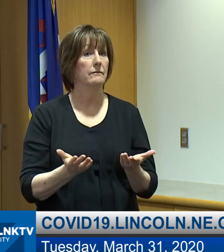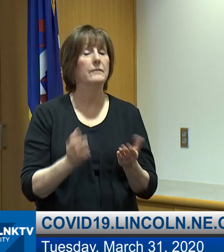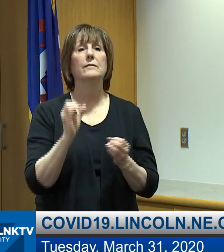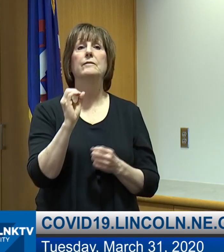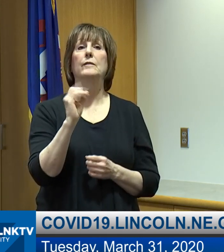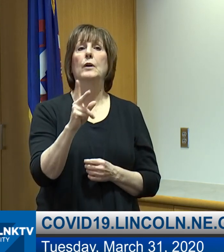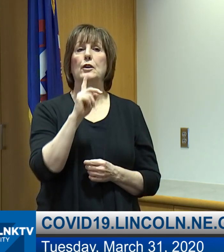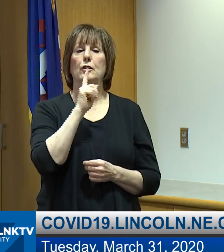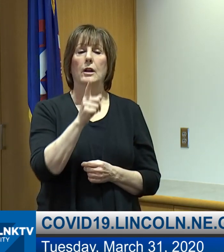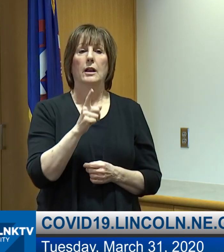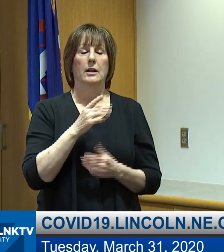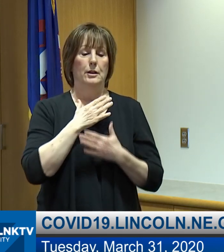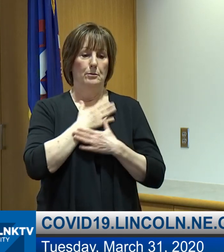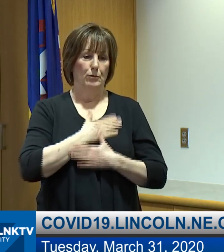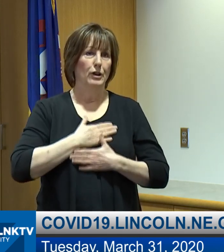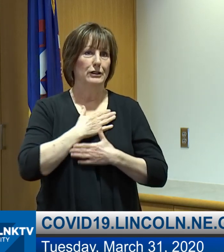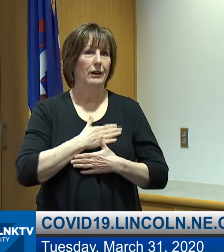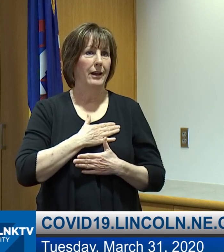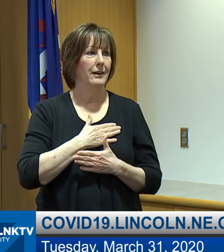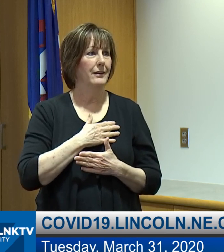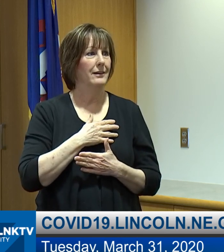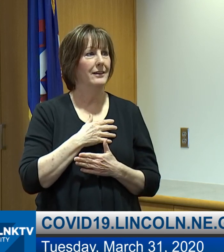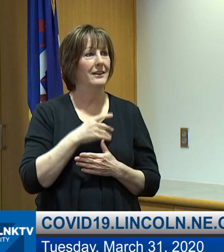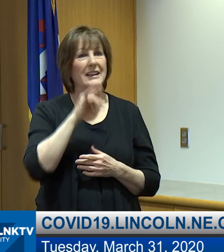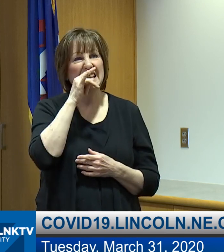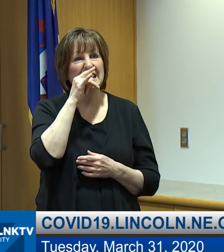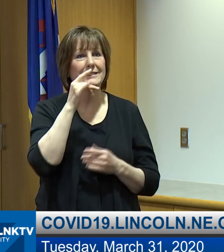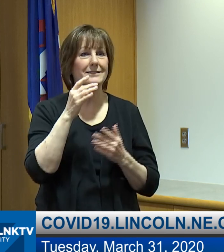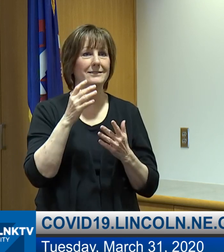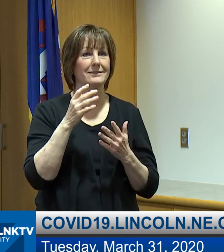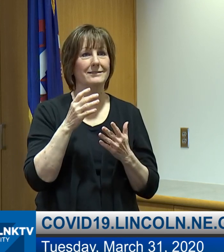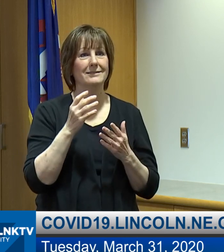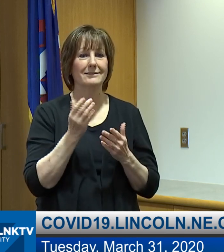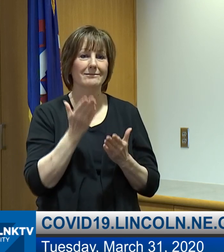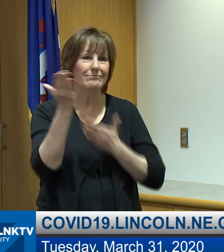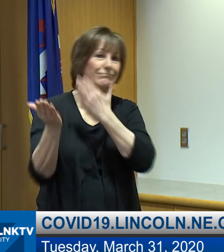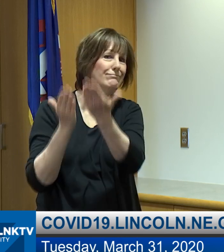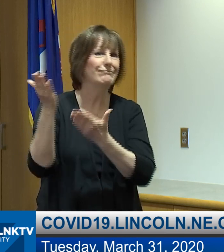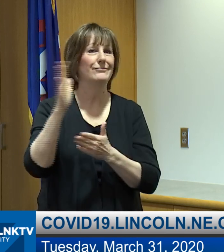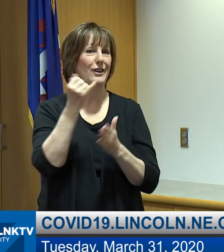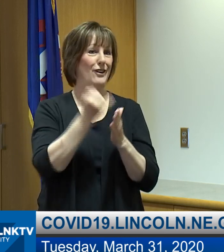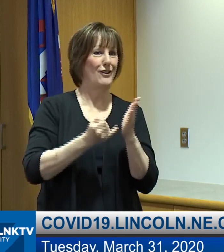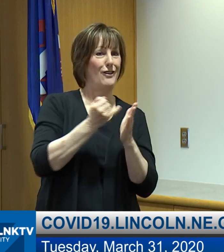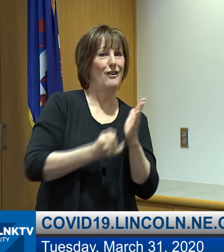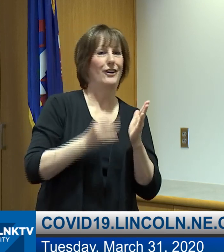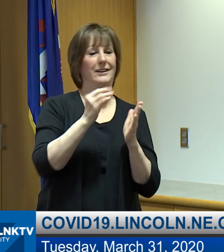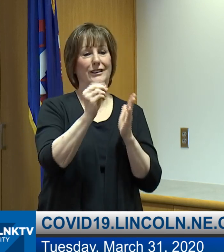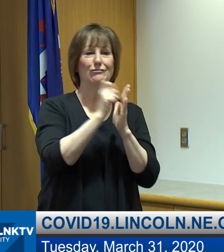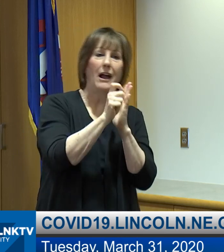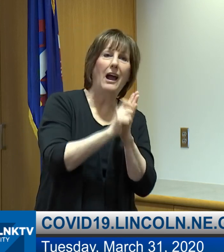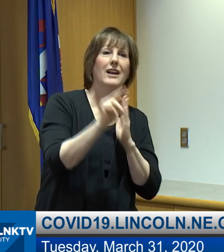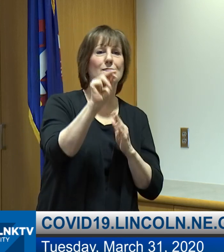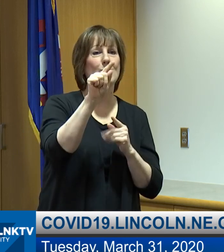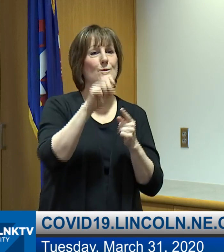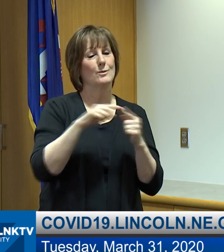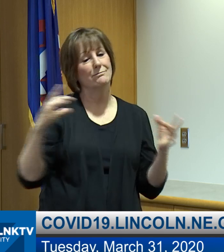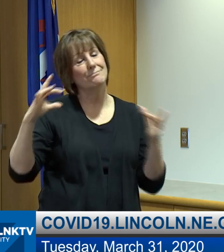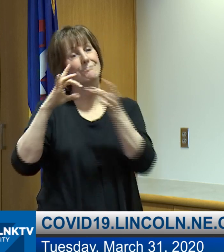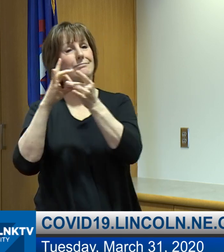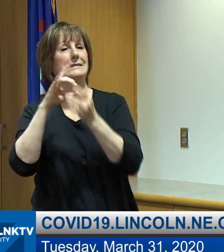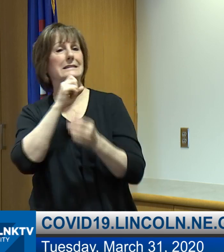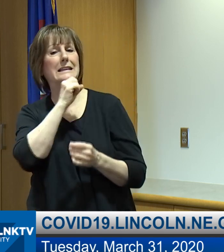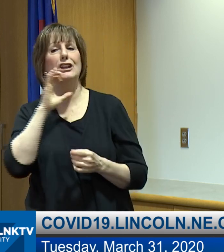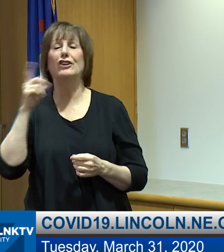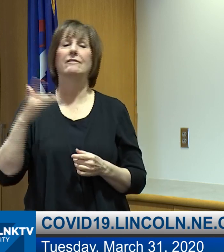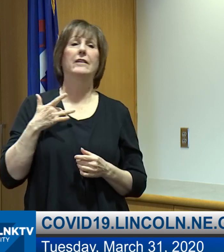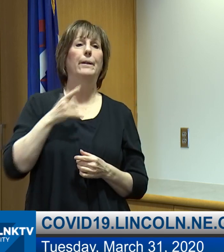Okay, well, we really would appreciate if kids want to go and submit their artwork and notes to connect with seniors who may be